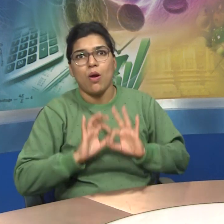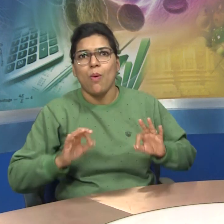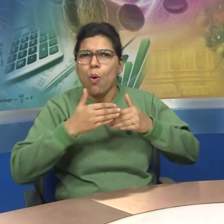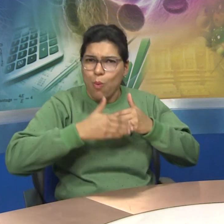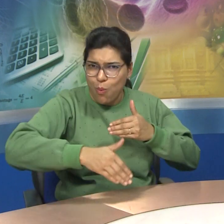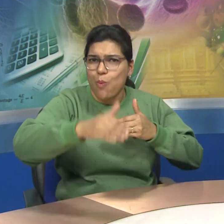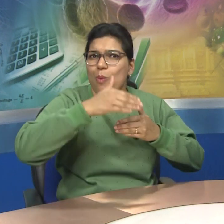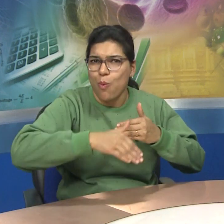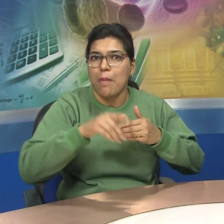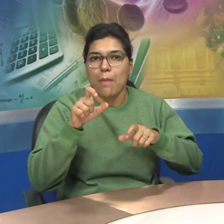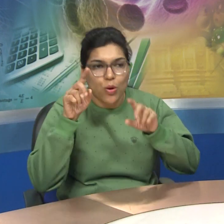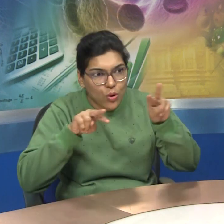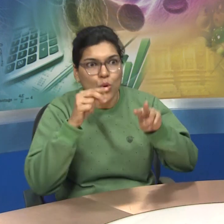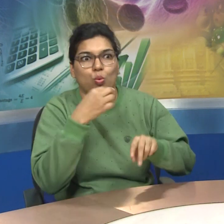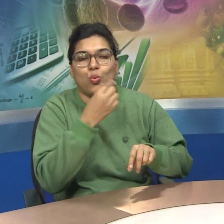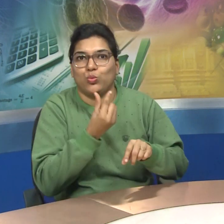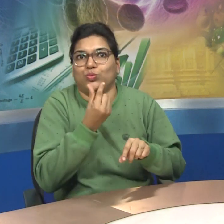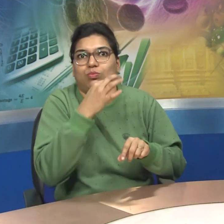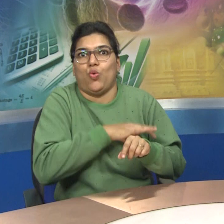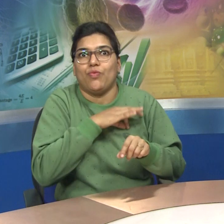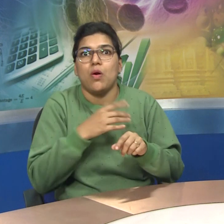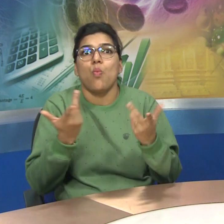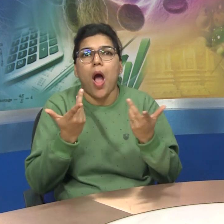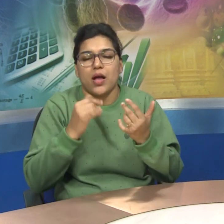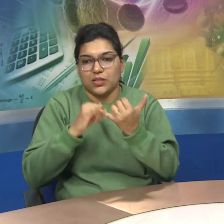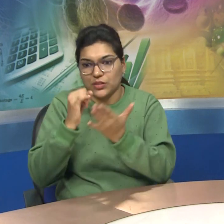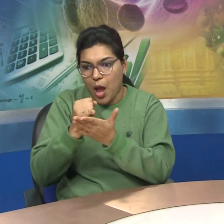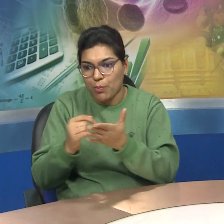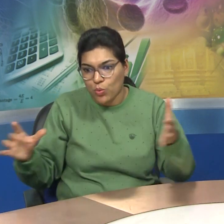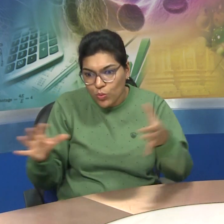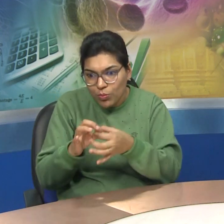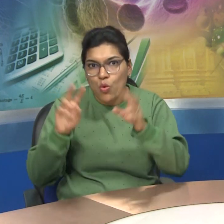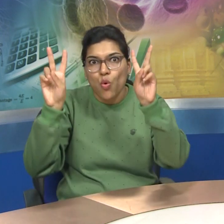In this section, you will study in brief